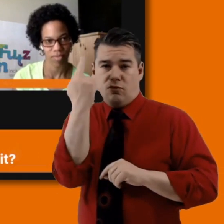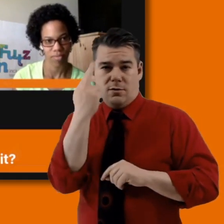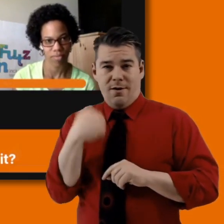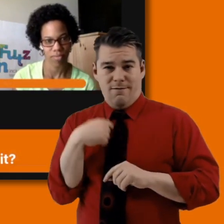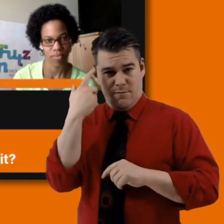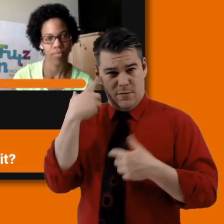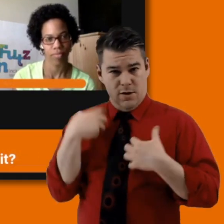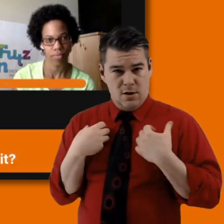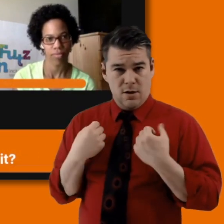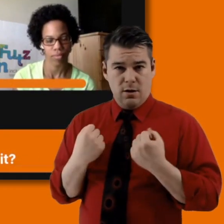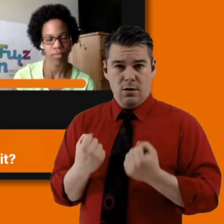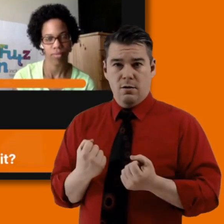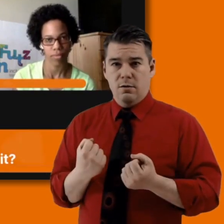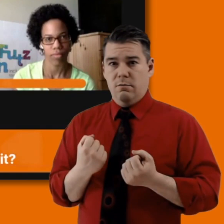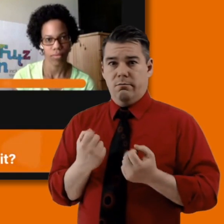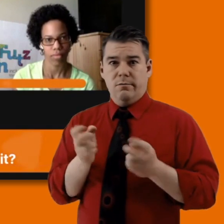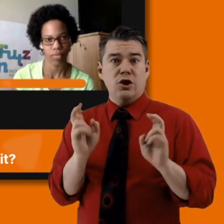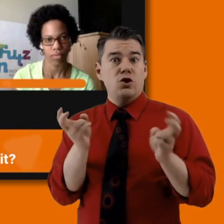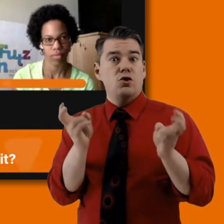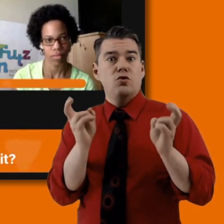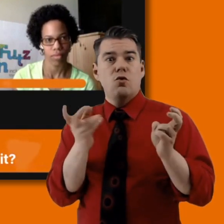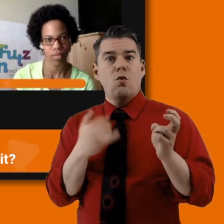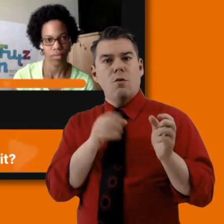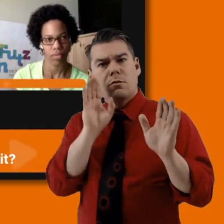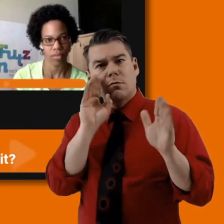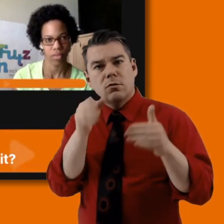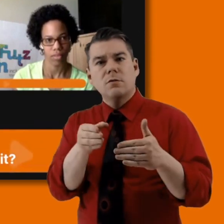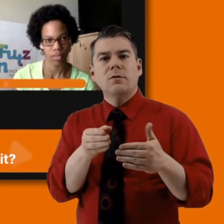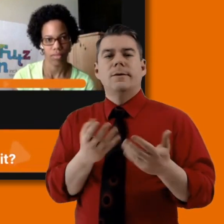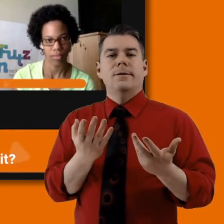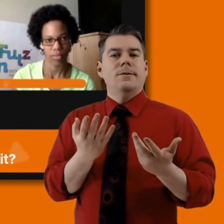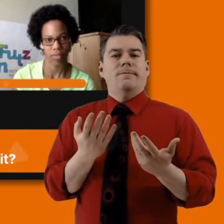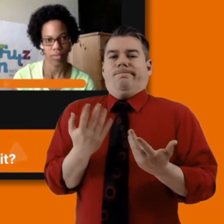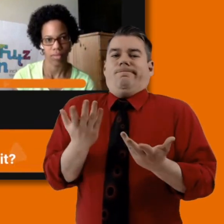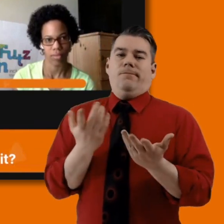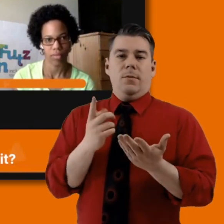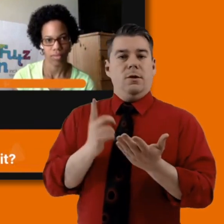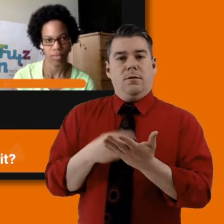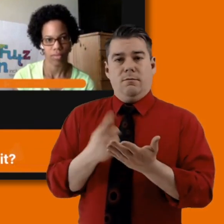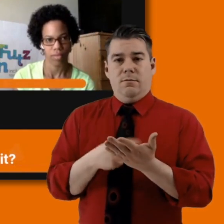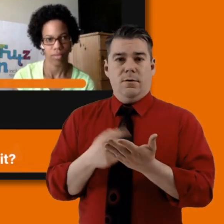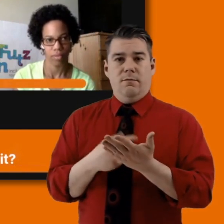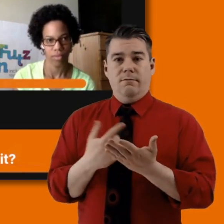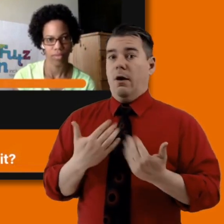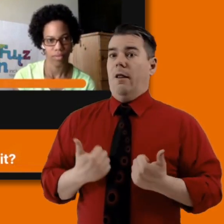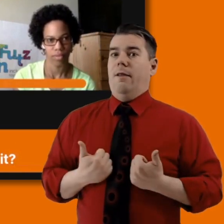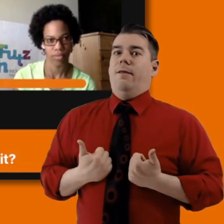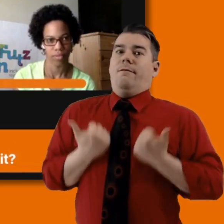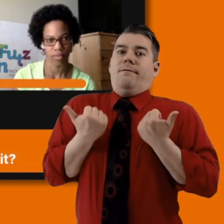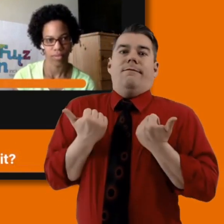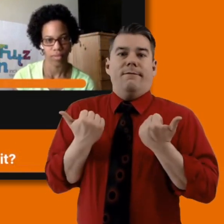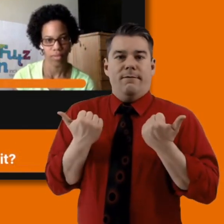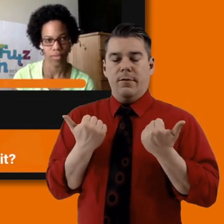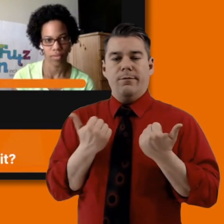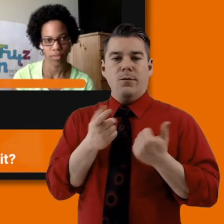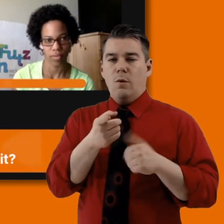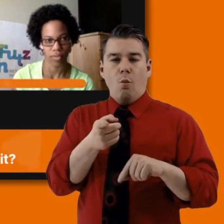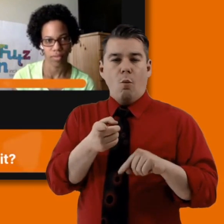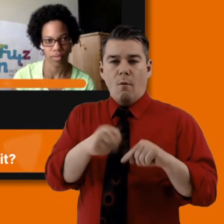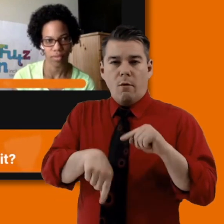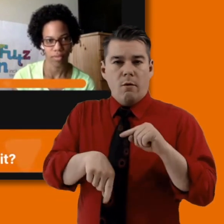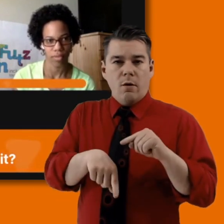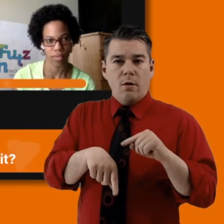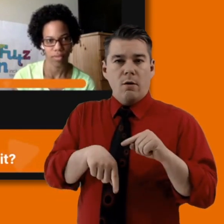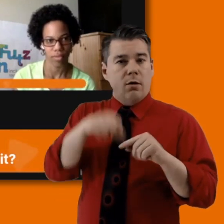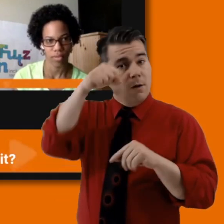mental health issue that you want to address, just sometimes by nature of life, if you are unable to,